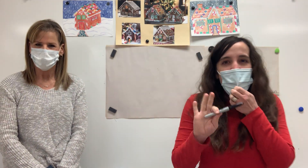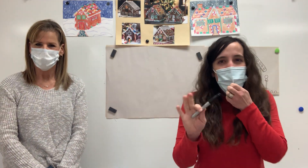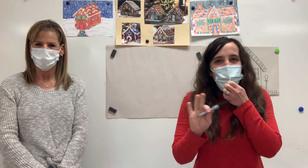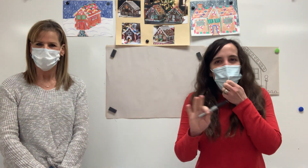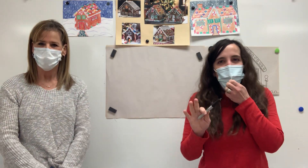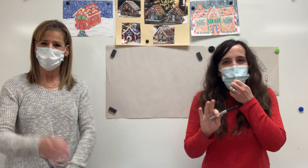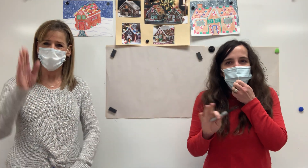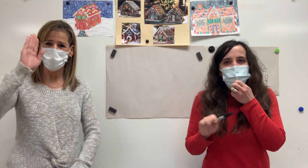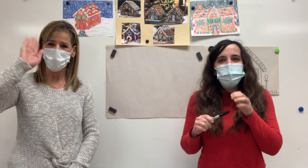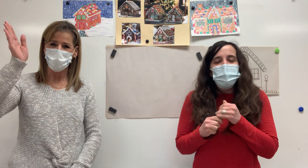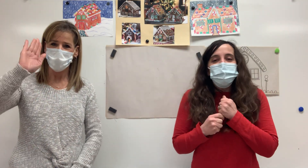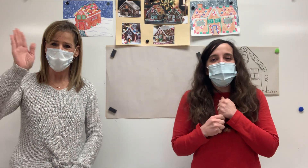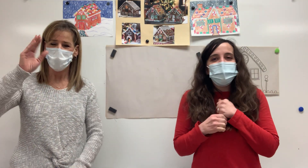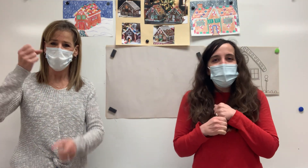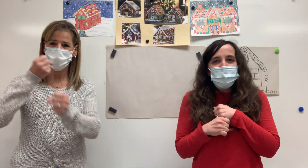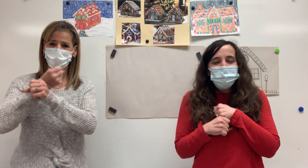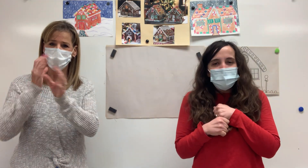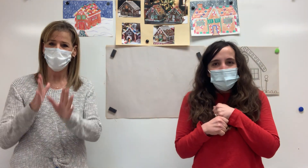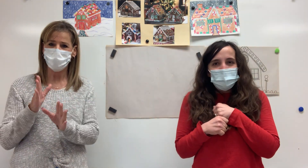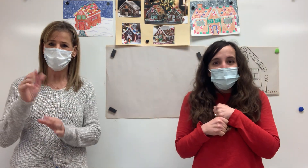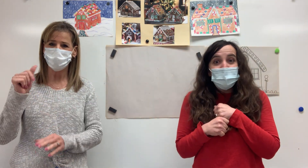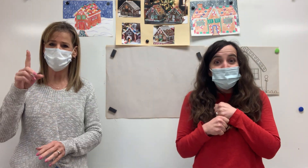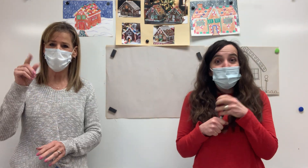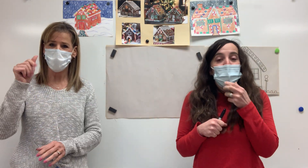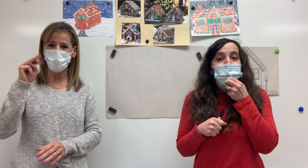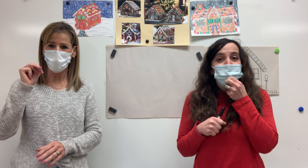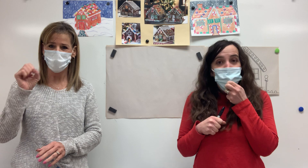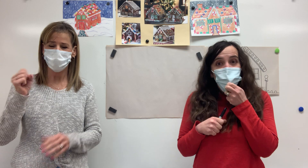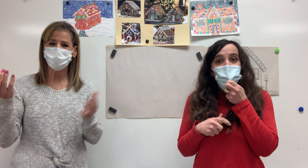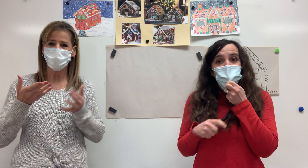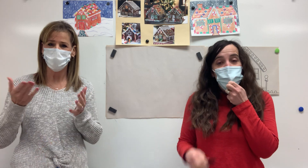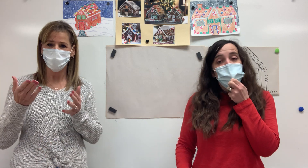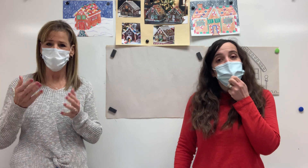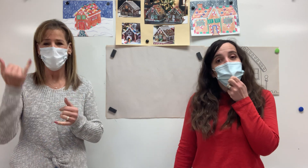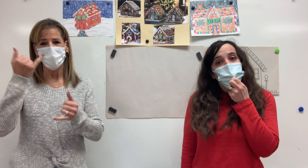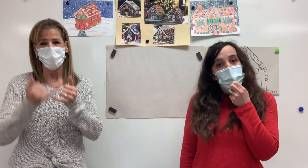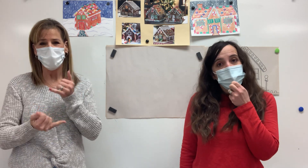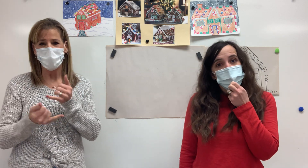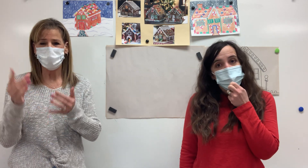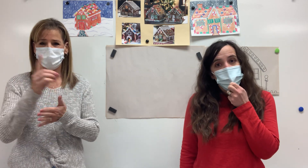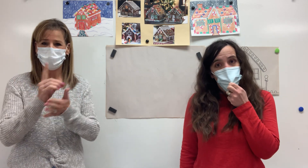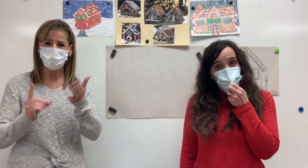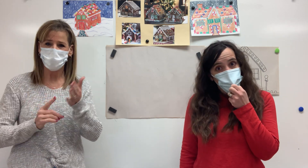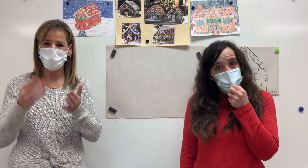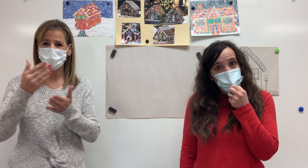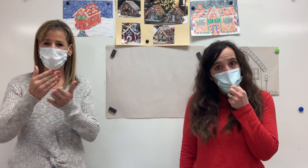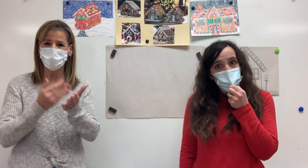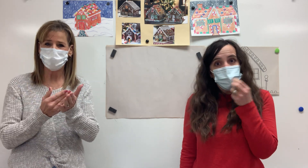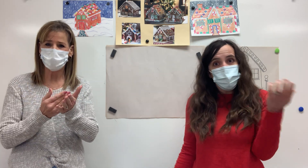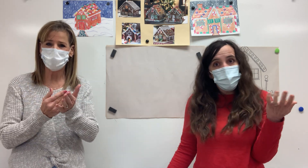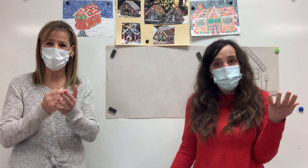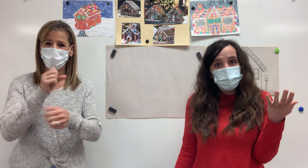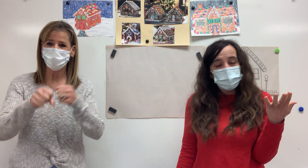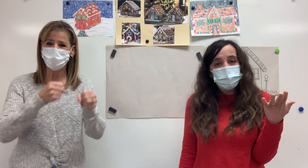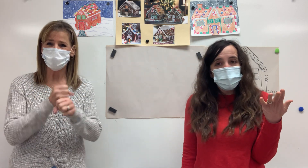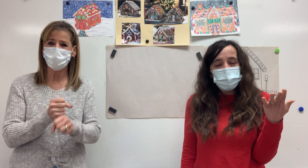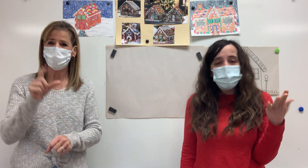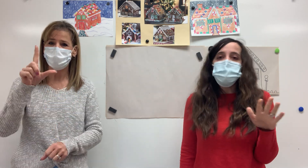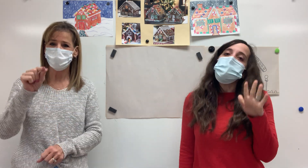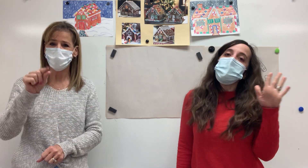Hey warriors, Mrs. Adams here, ready for our very last drawing lesson of 2020. Can you guys believe it? So